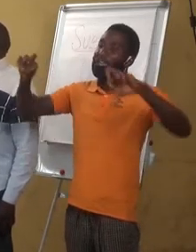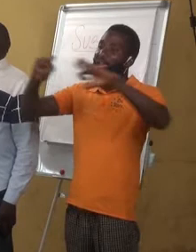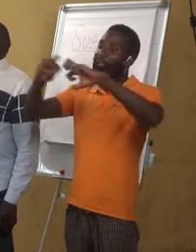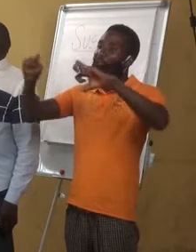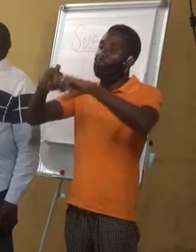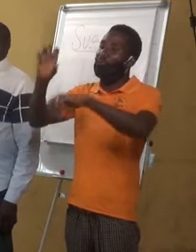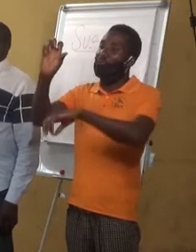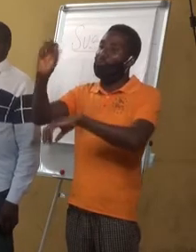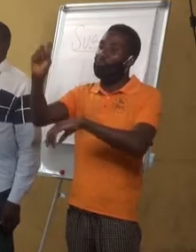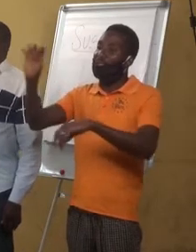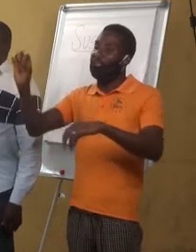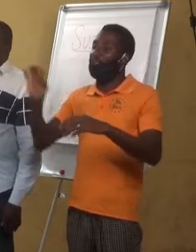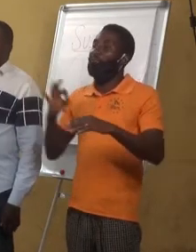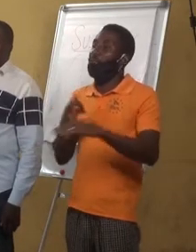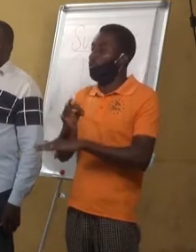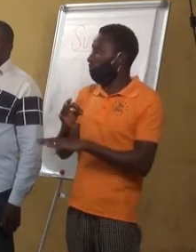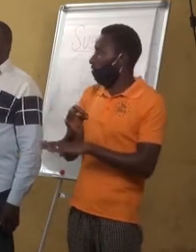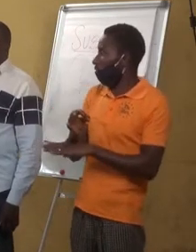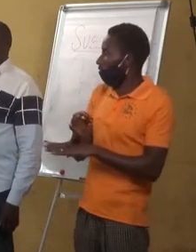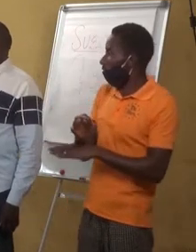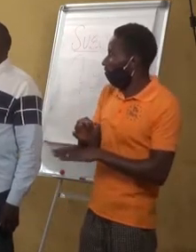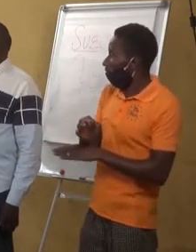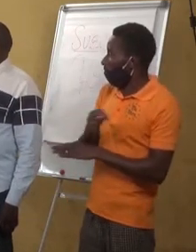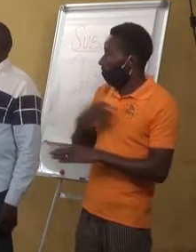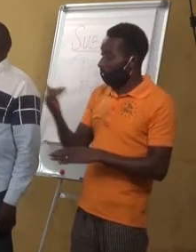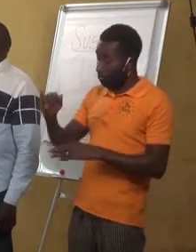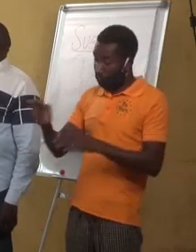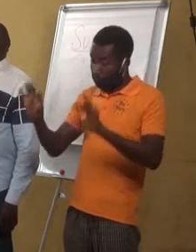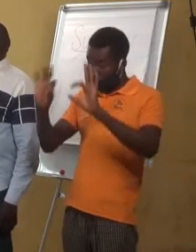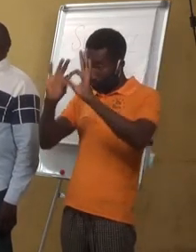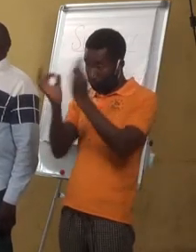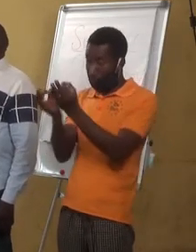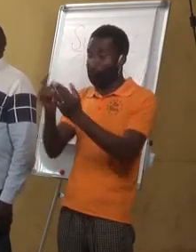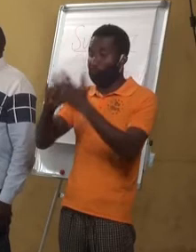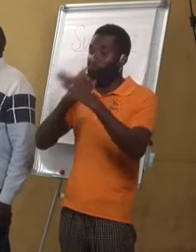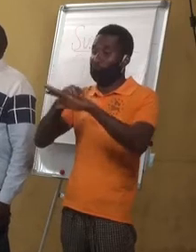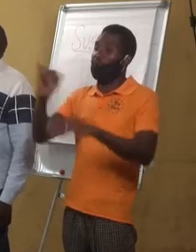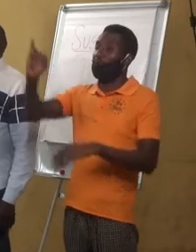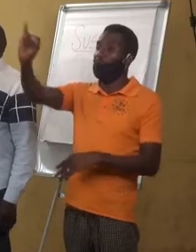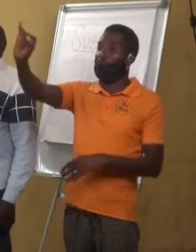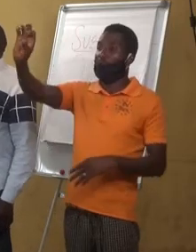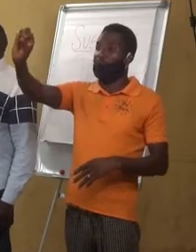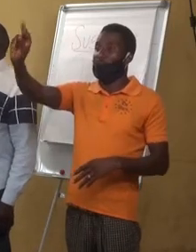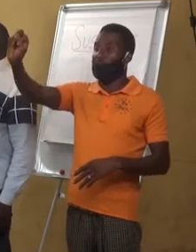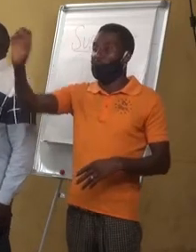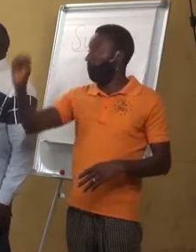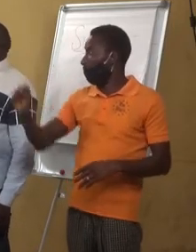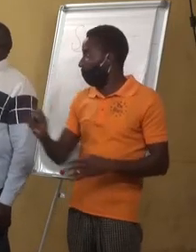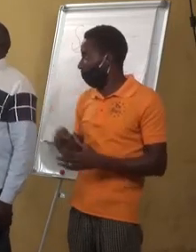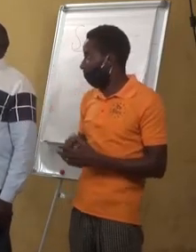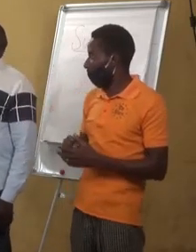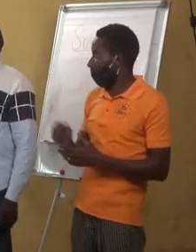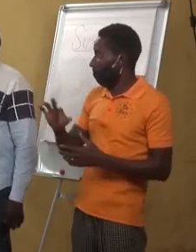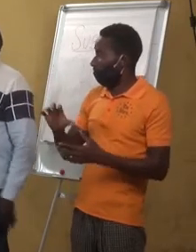they do not form molecules, but they form what we call ions. They form aggregate of ions. That is, they are held together by a very